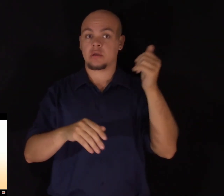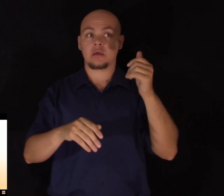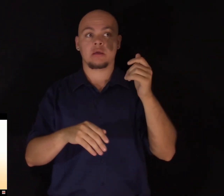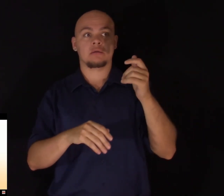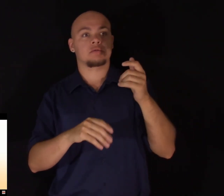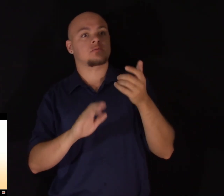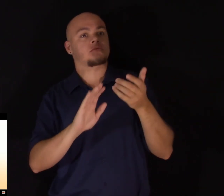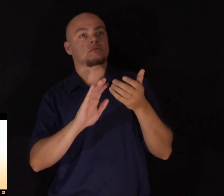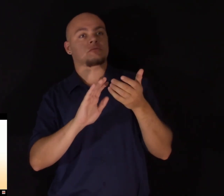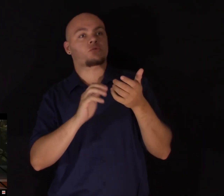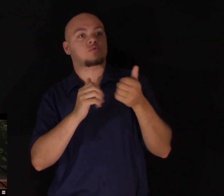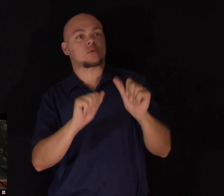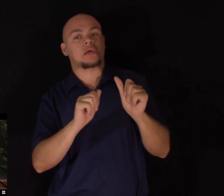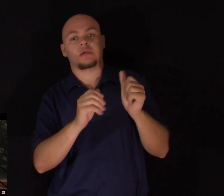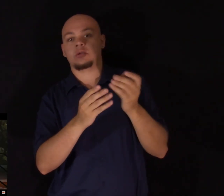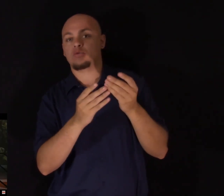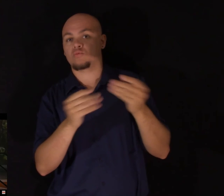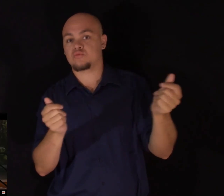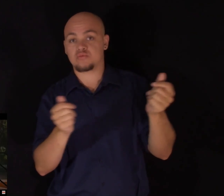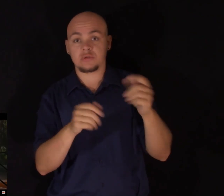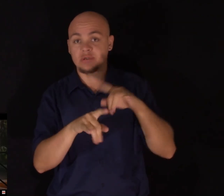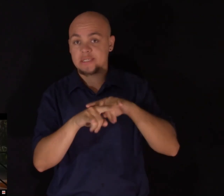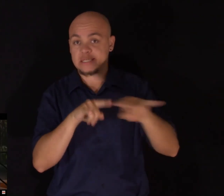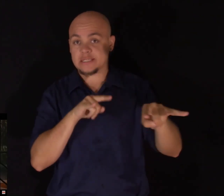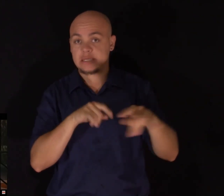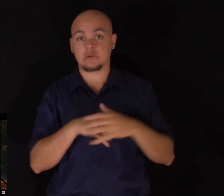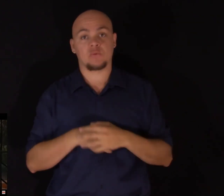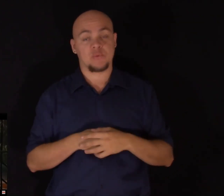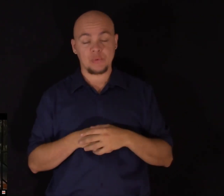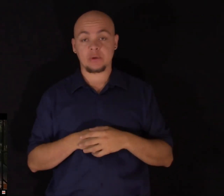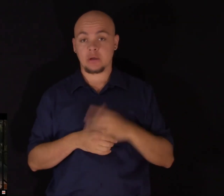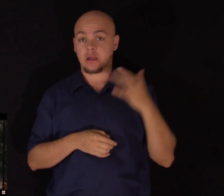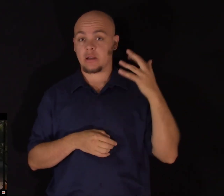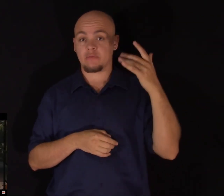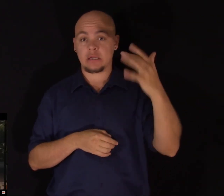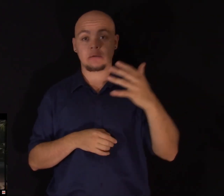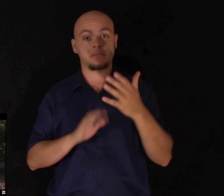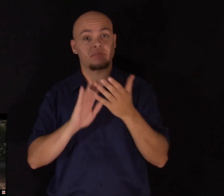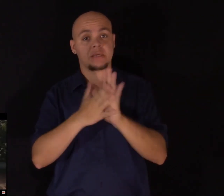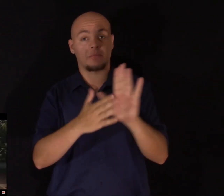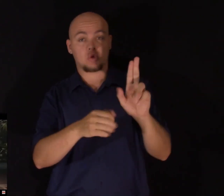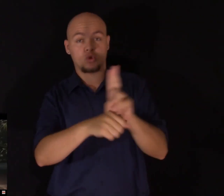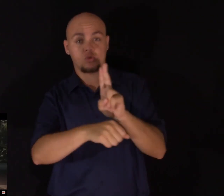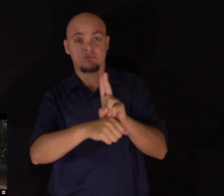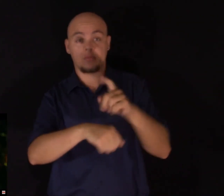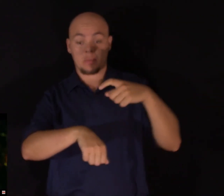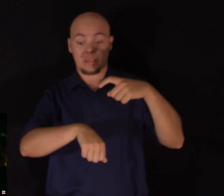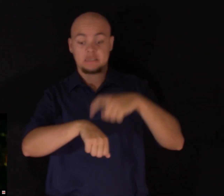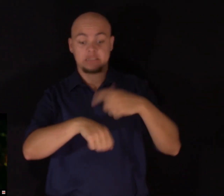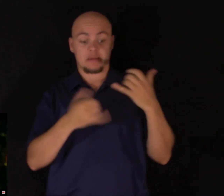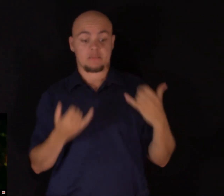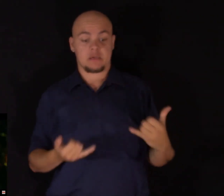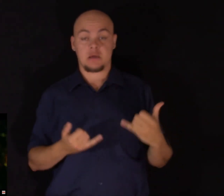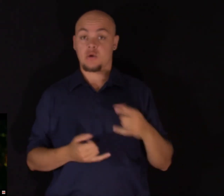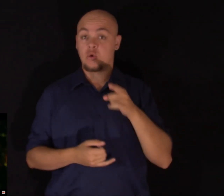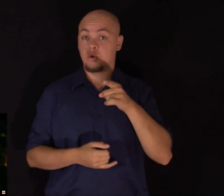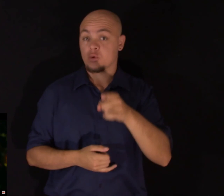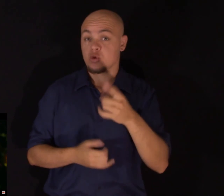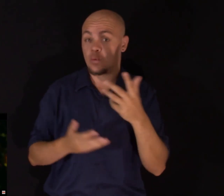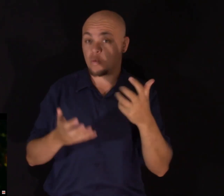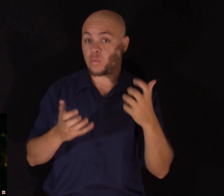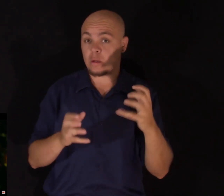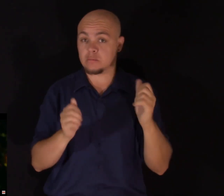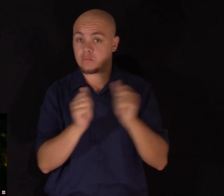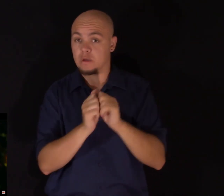for deceit. And they will prove incredibly useful someday. But you've got to ask yourself, in the meantime, who do you want on your side of the